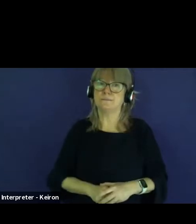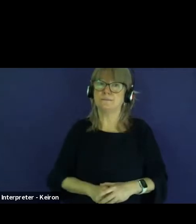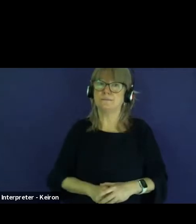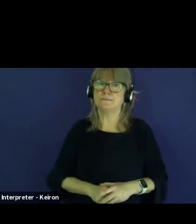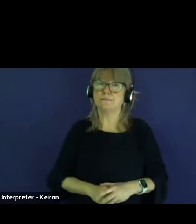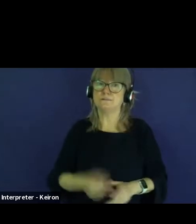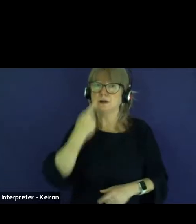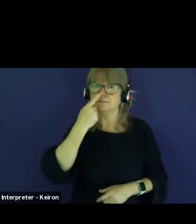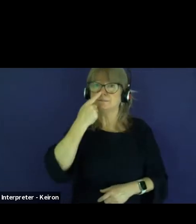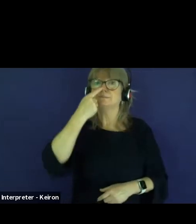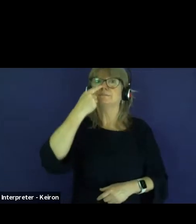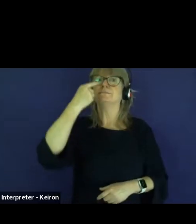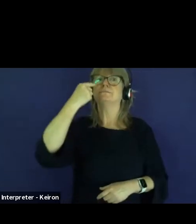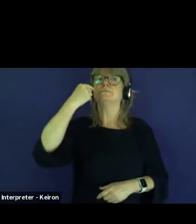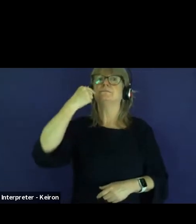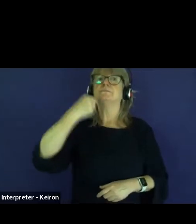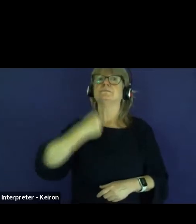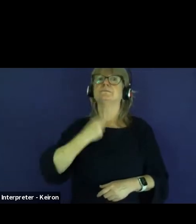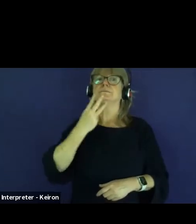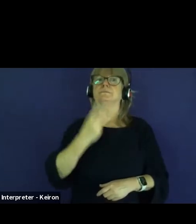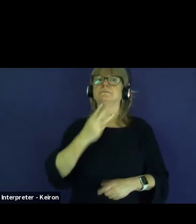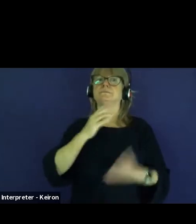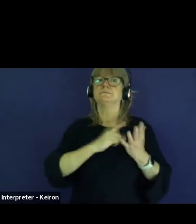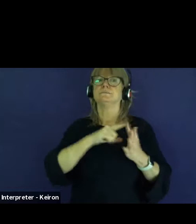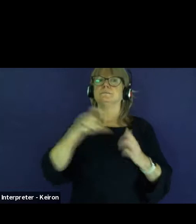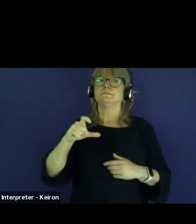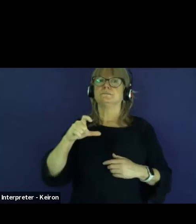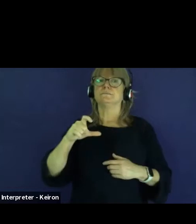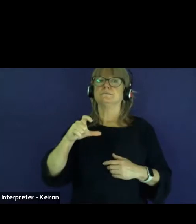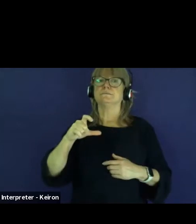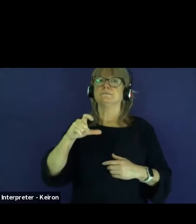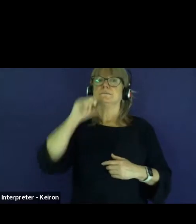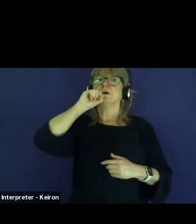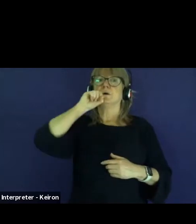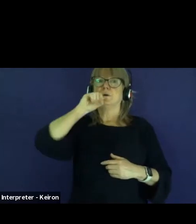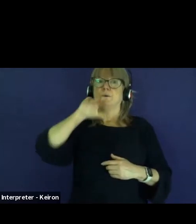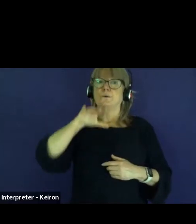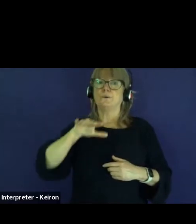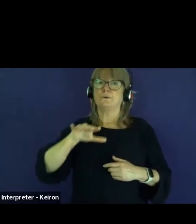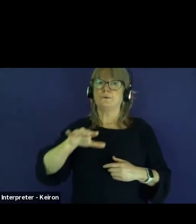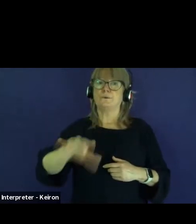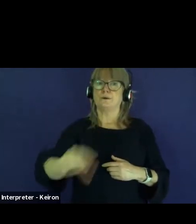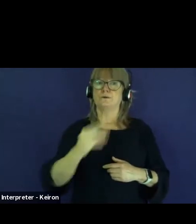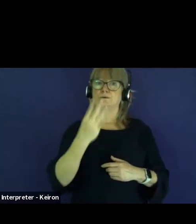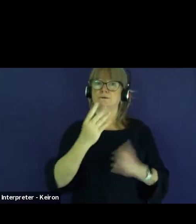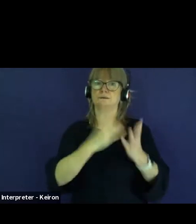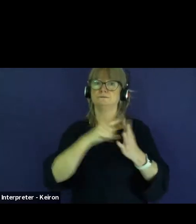our nose and 3 seconds out. So nice, deep, long breaths.